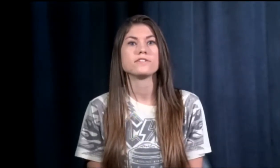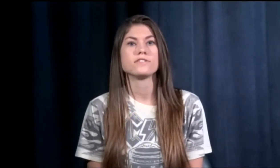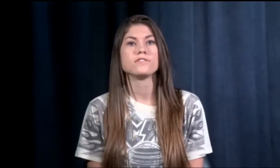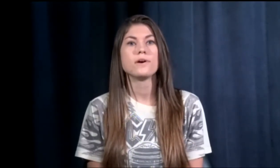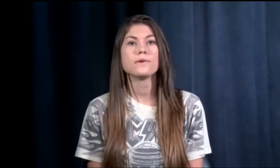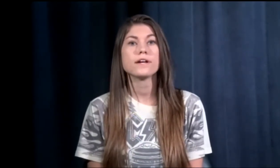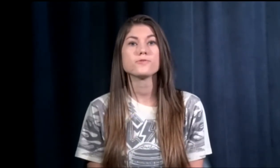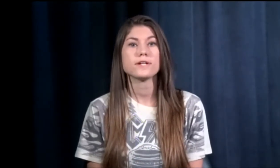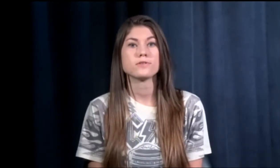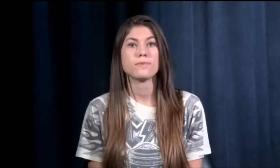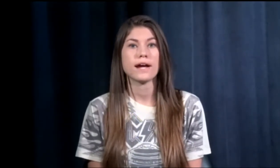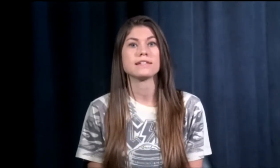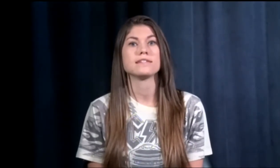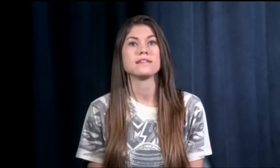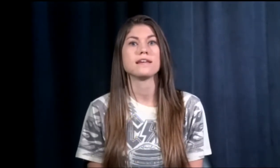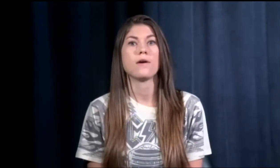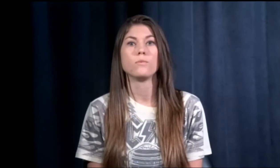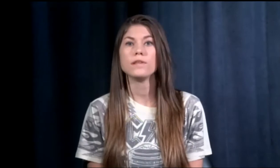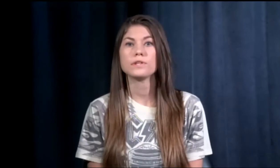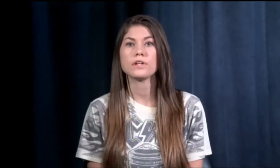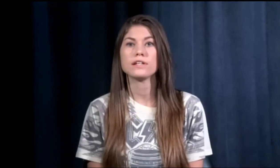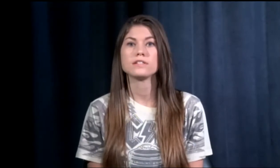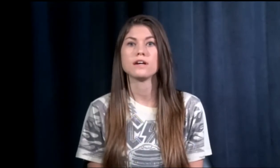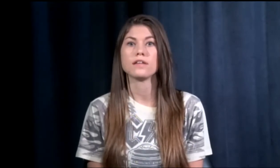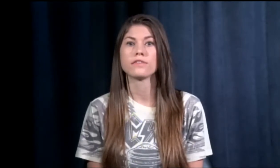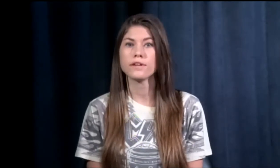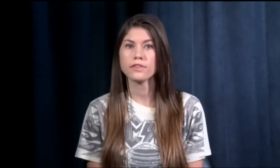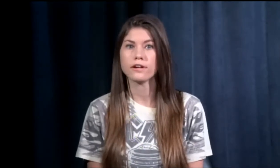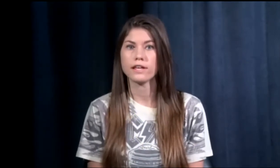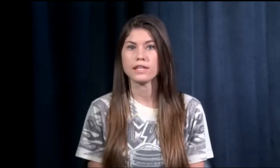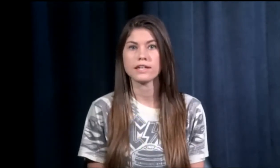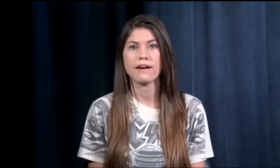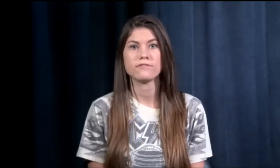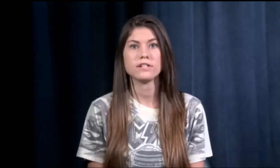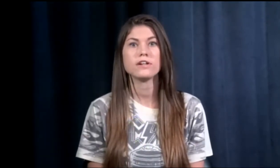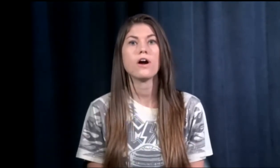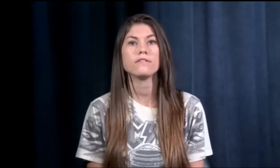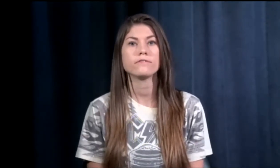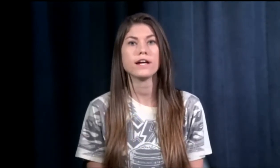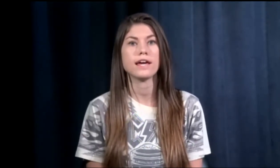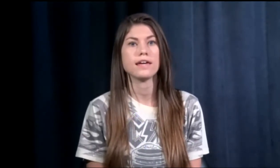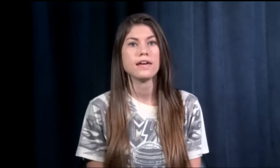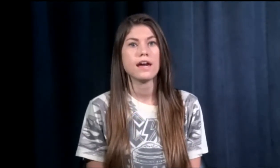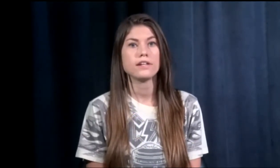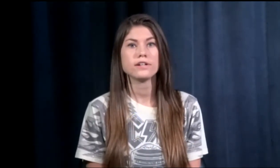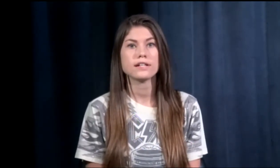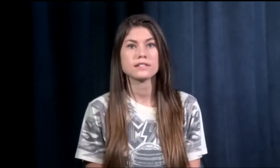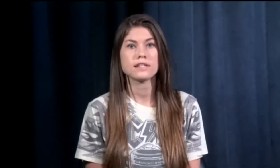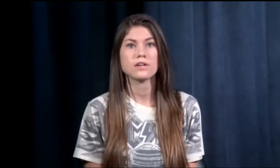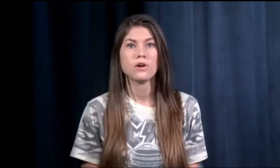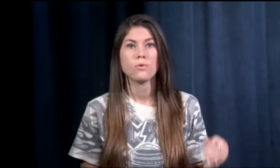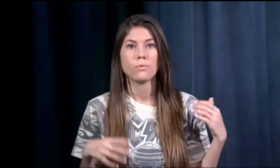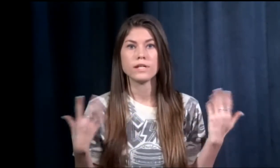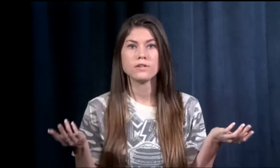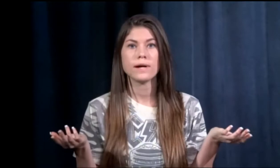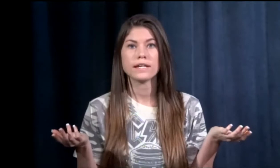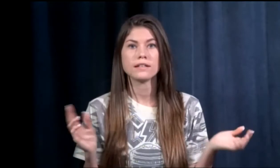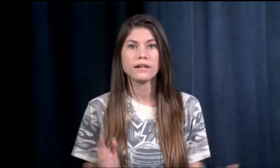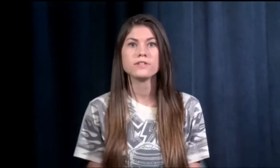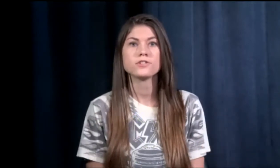you know graduation practice is at 1:30 to 3:30 in the cafeteria on Friday, and you're asking, when do I get a lunch?